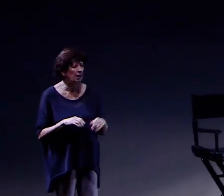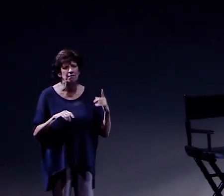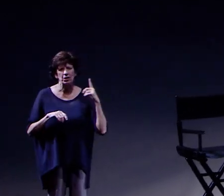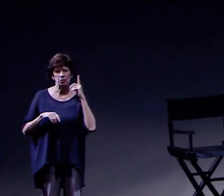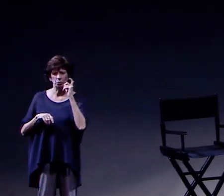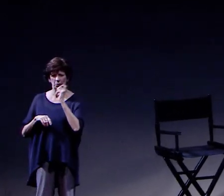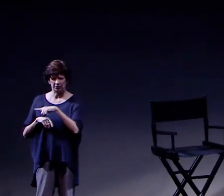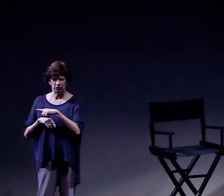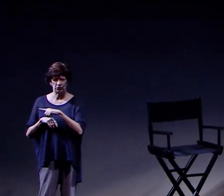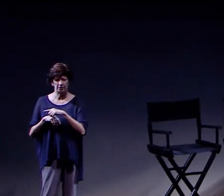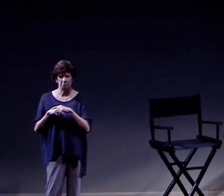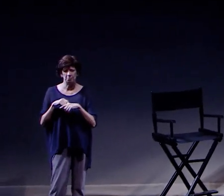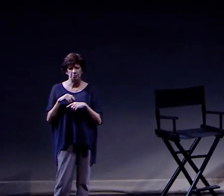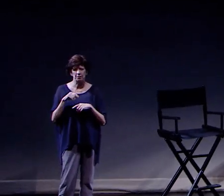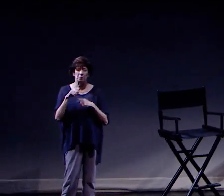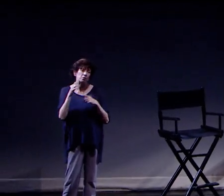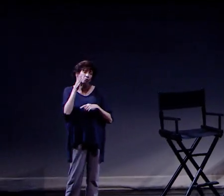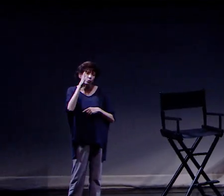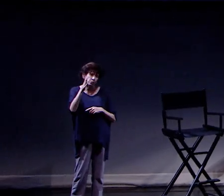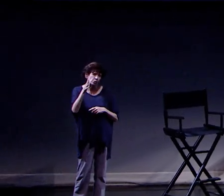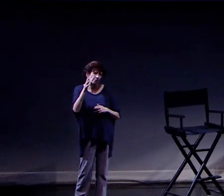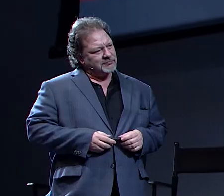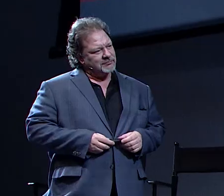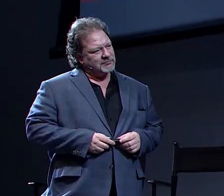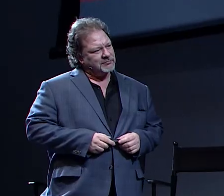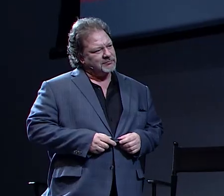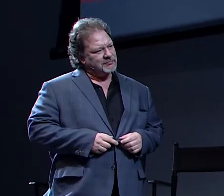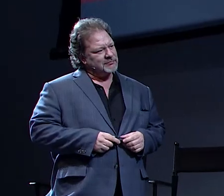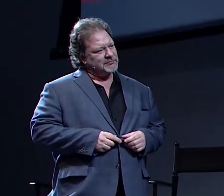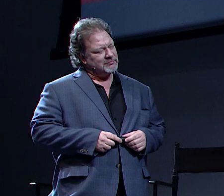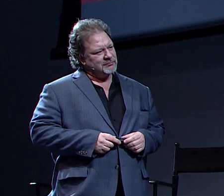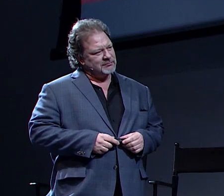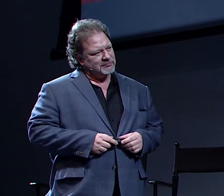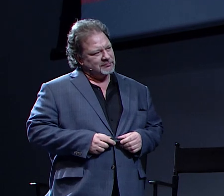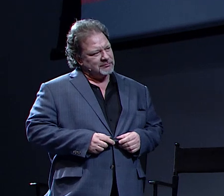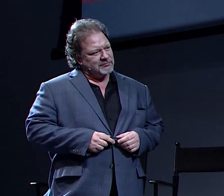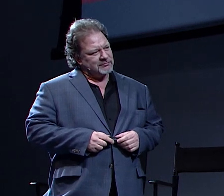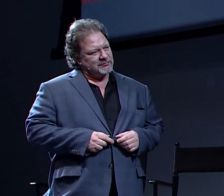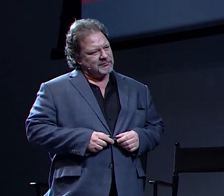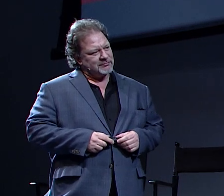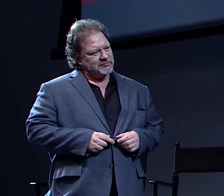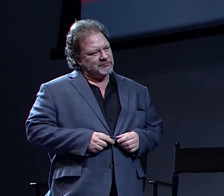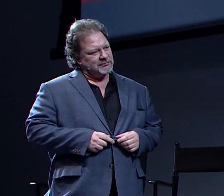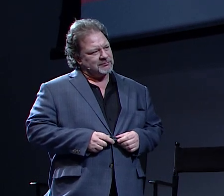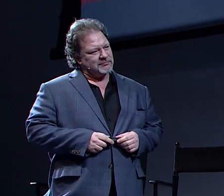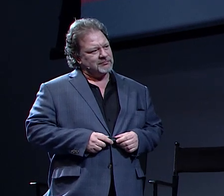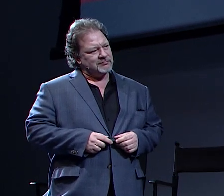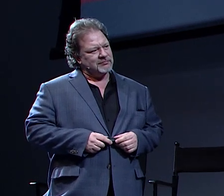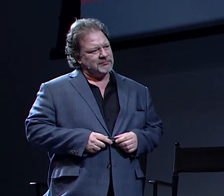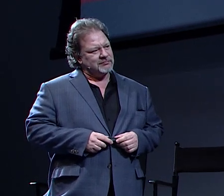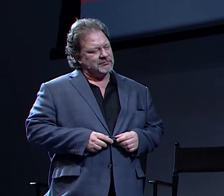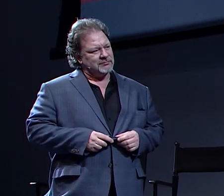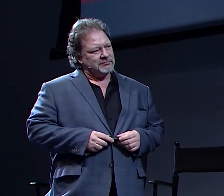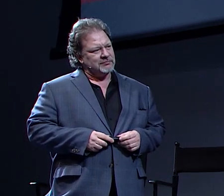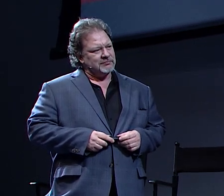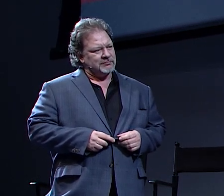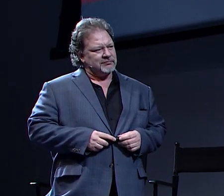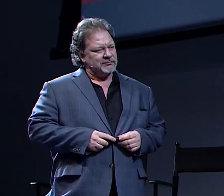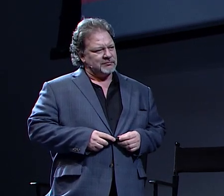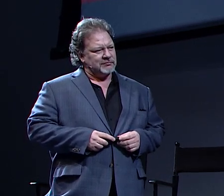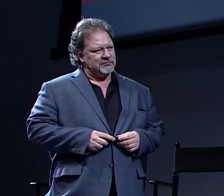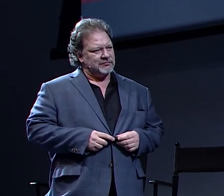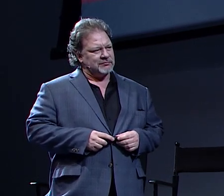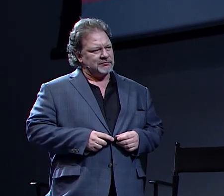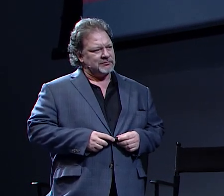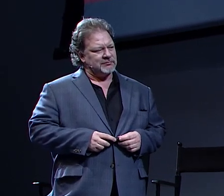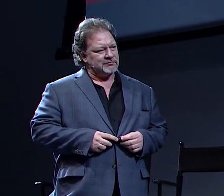about you know, the future of animatronics. Now on the show, we see that they can walk around autonomously. They